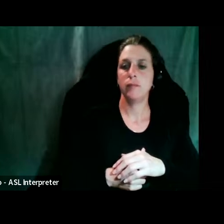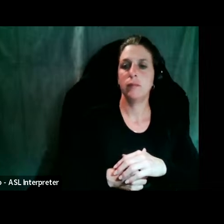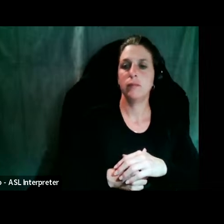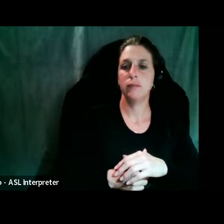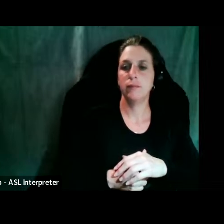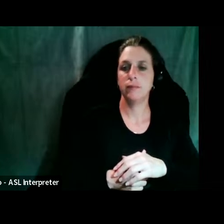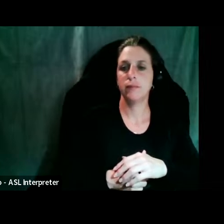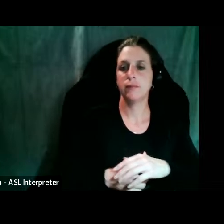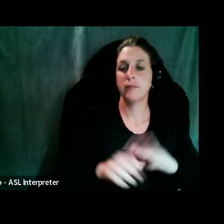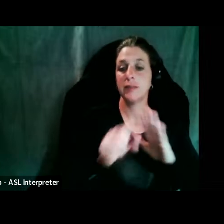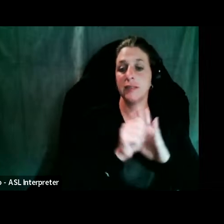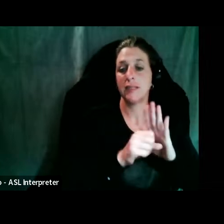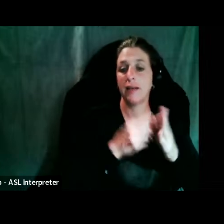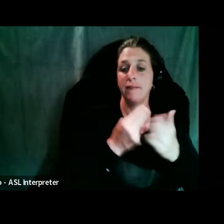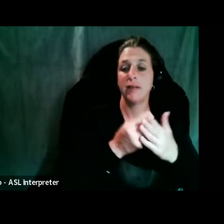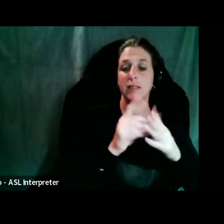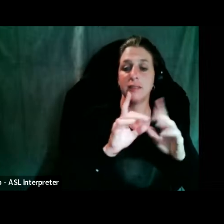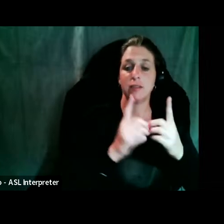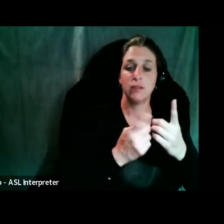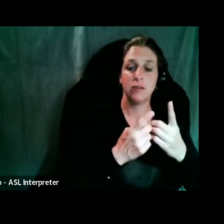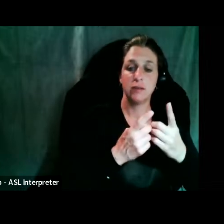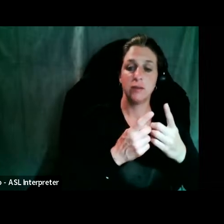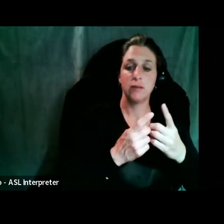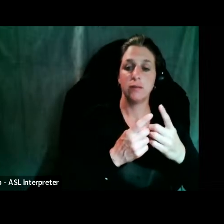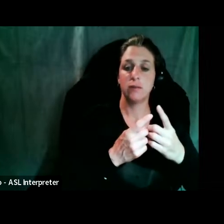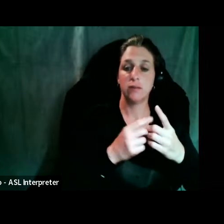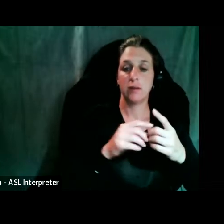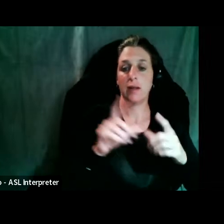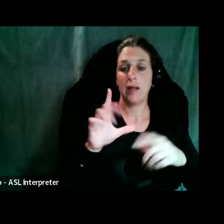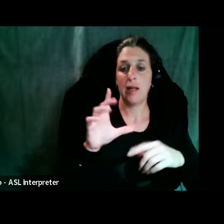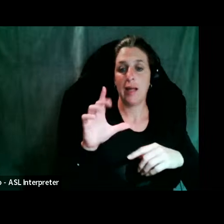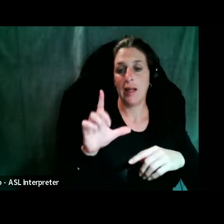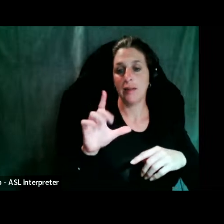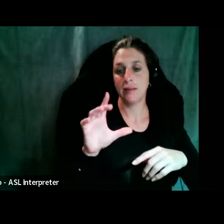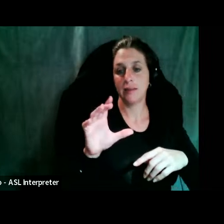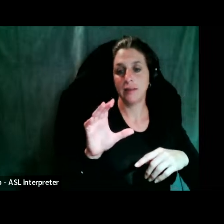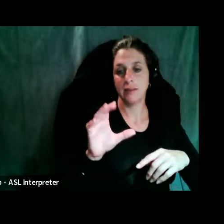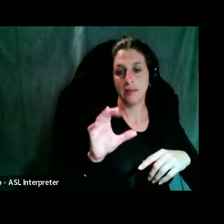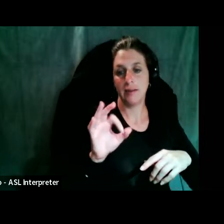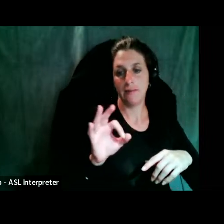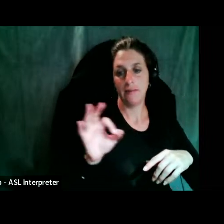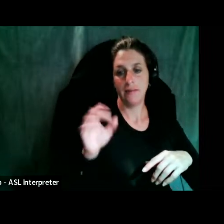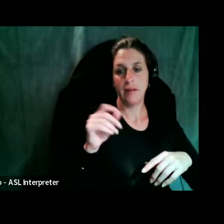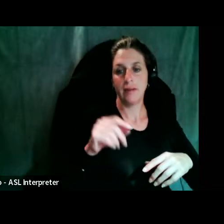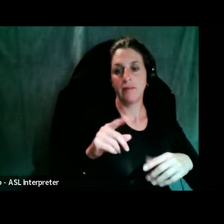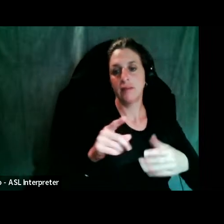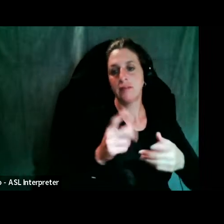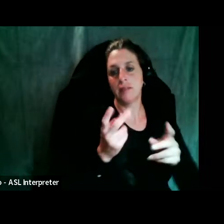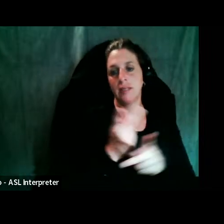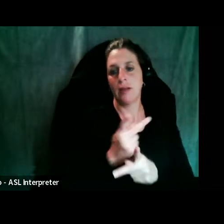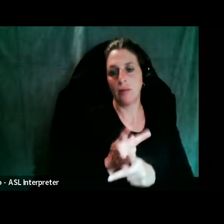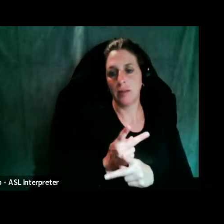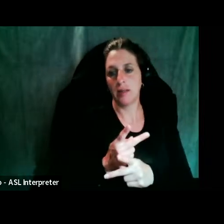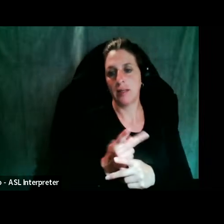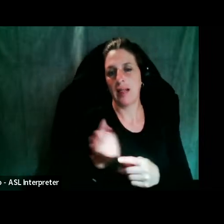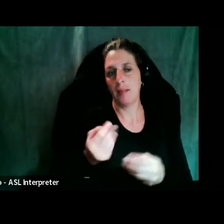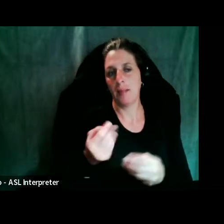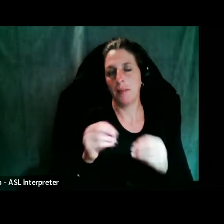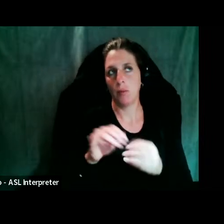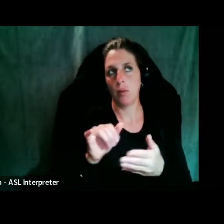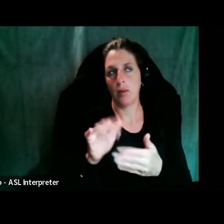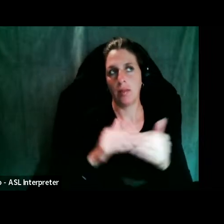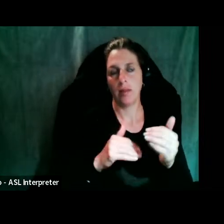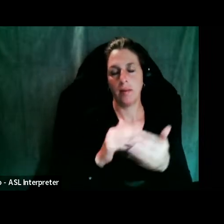to state funded districts, when it's their LCFF, Right. it's calculated, it's a little bit more than budget dust, although not that much more for them